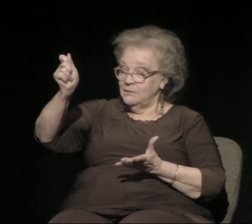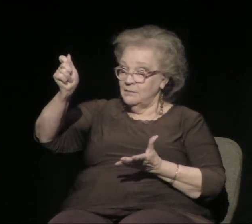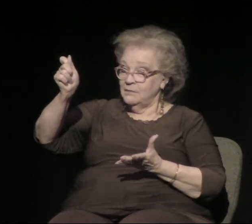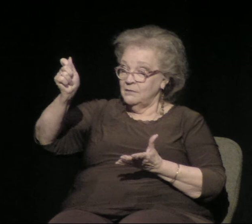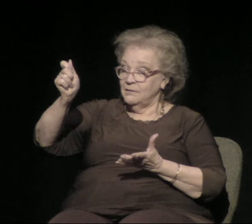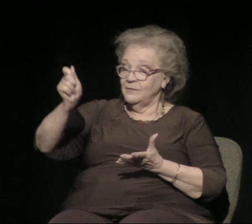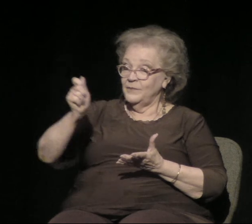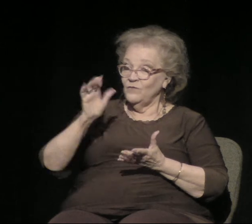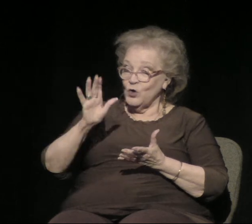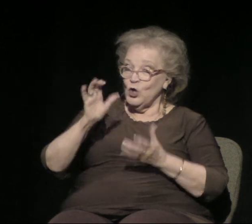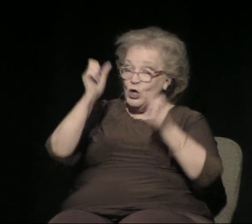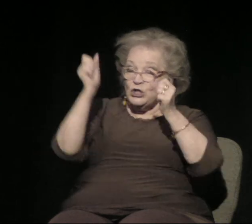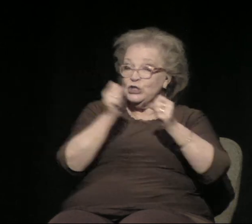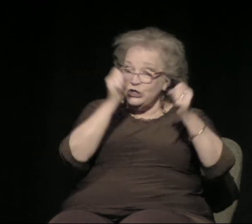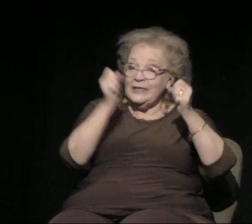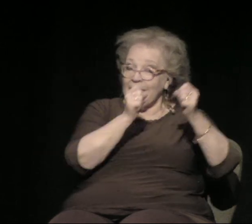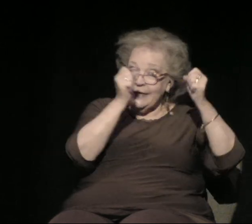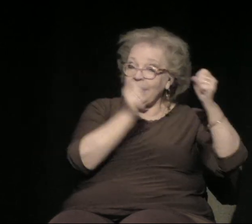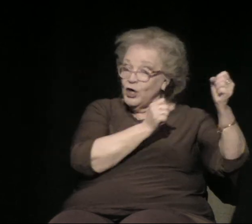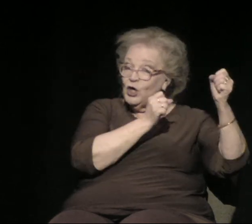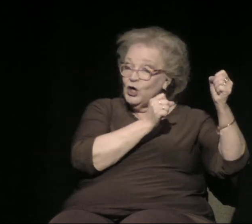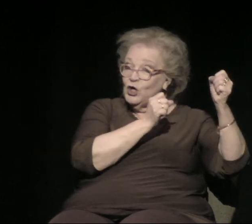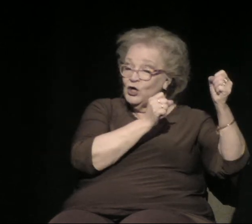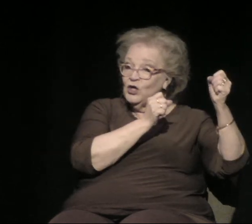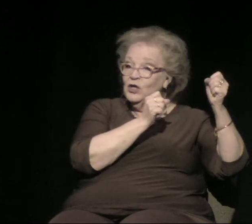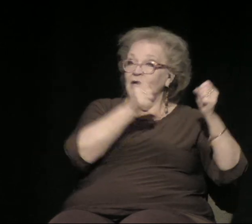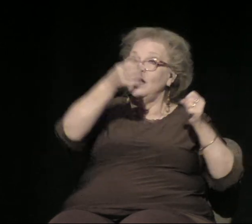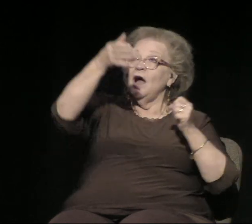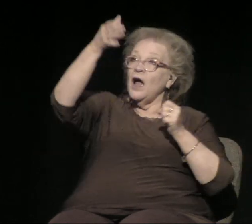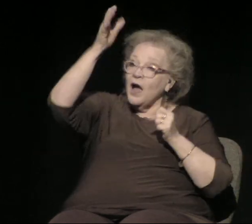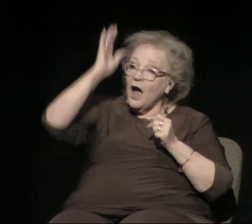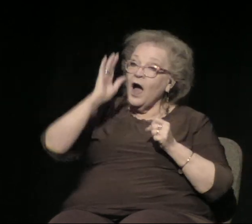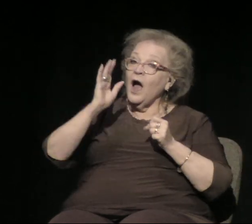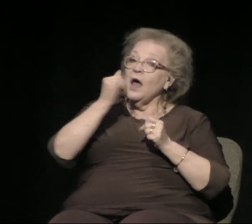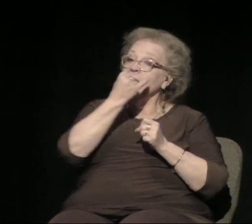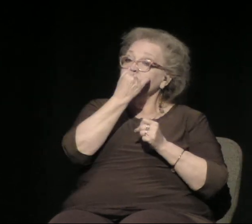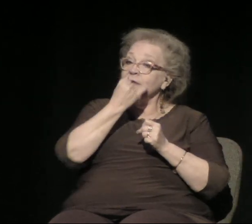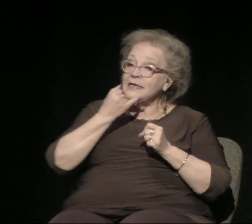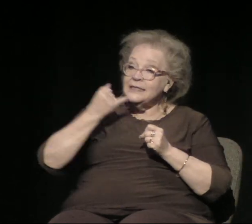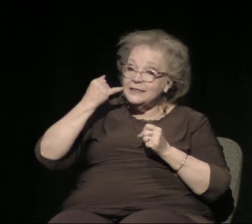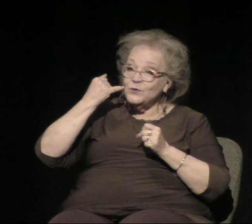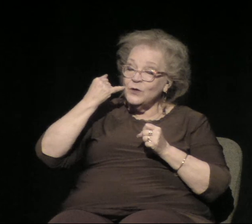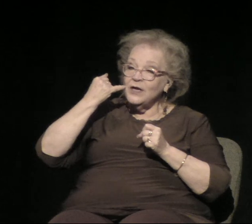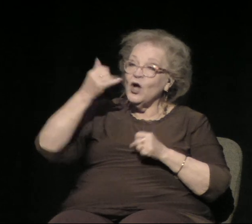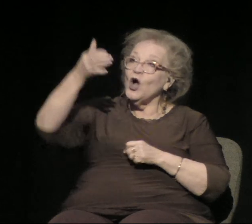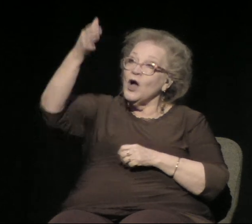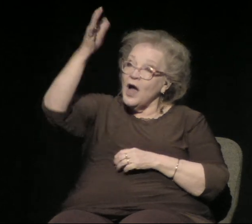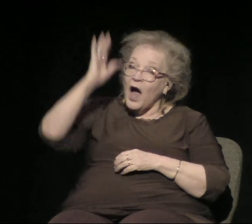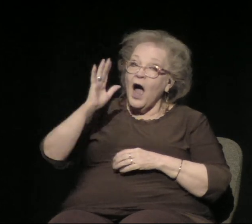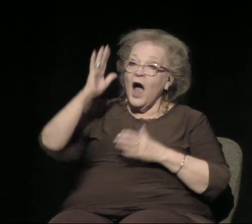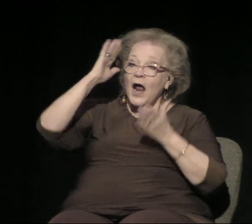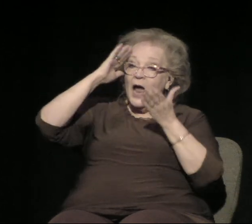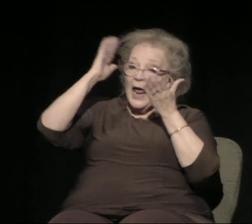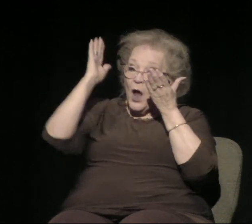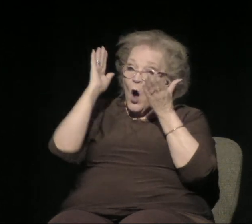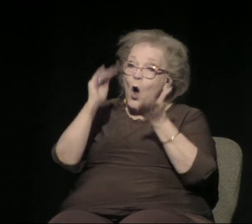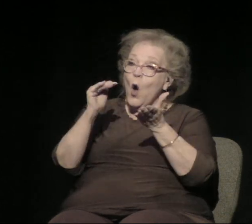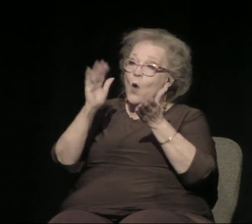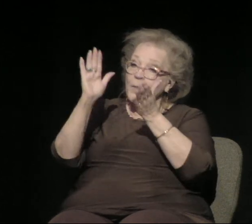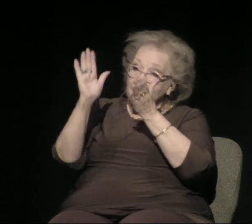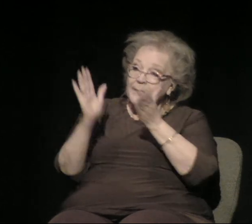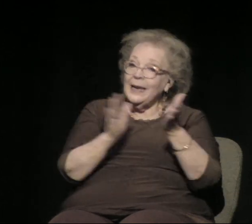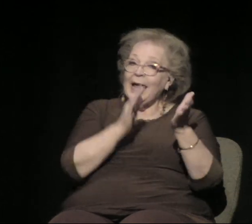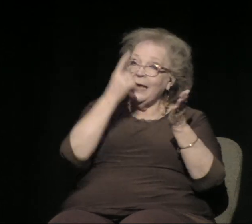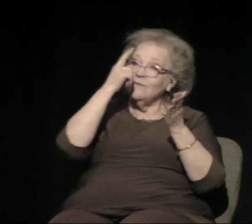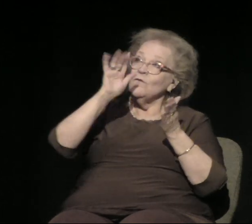for your cheer tryout, I want you to remember that the God of Israel, the God who had a hope and a plan for